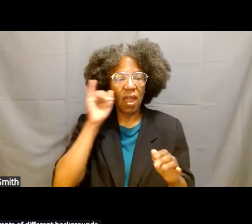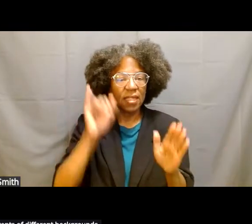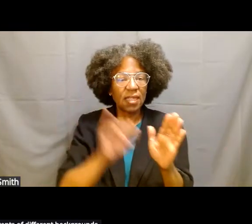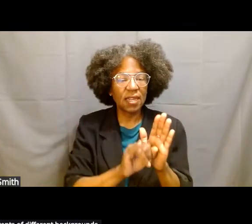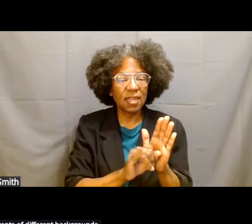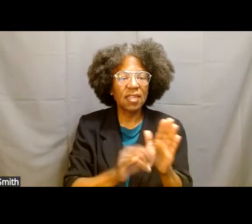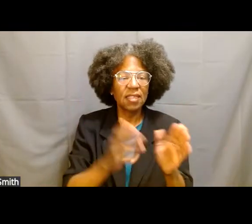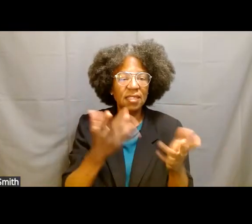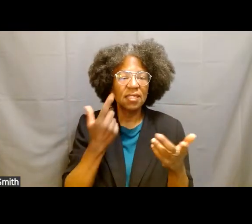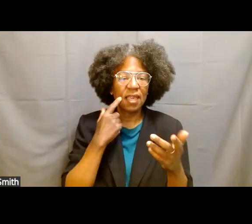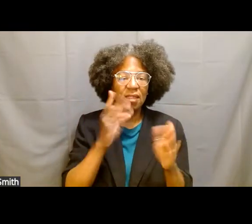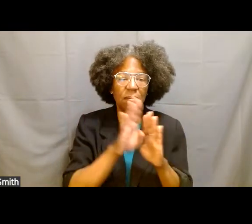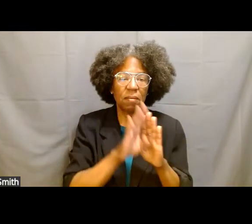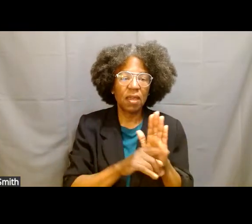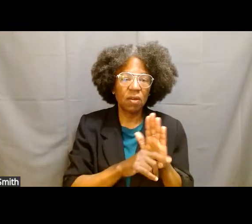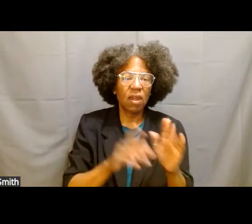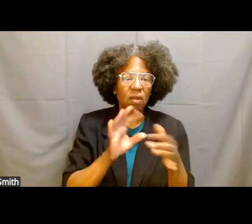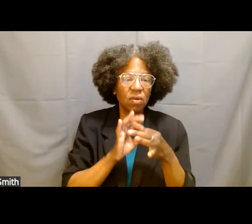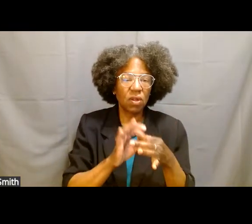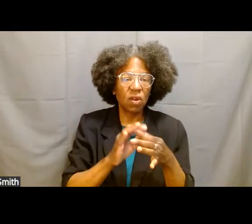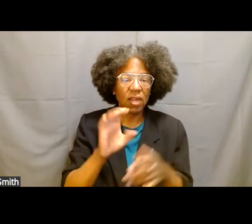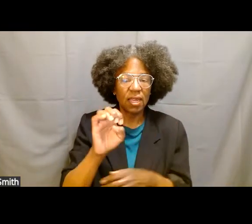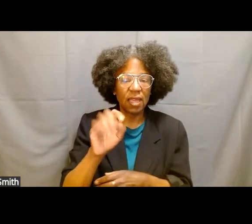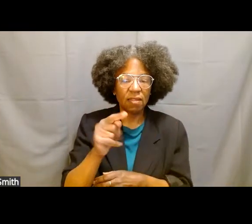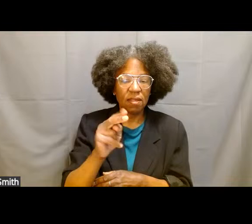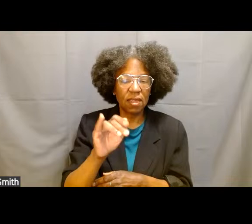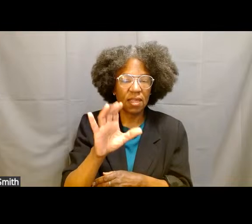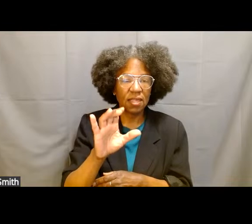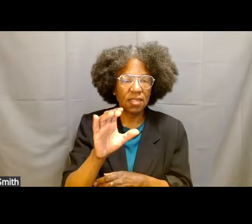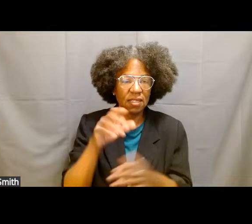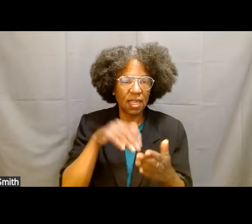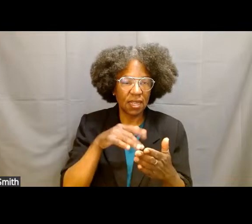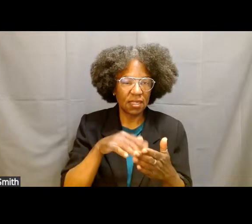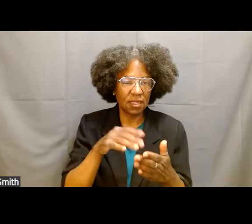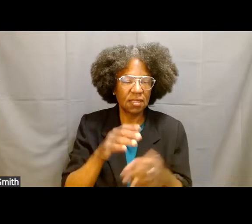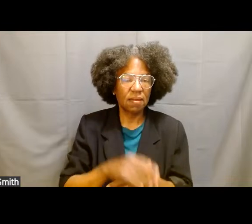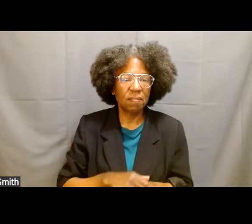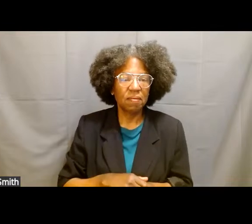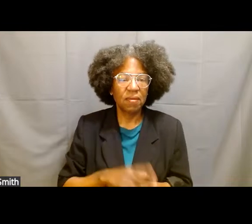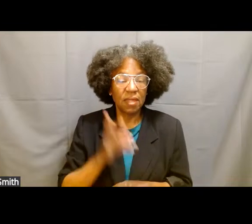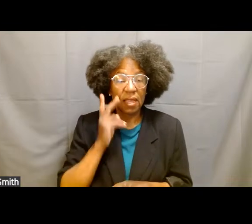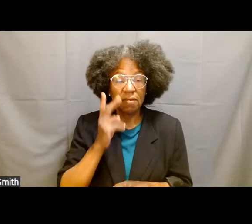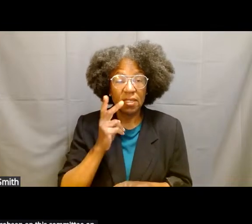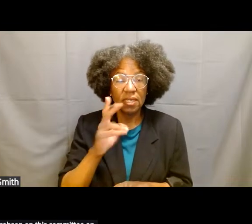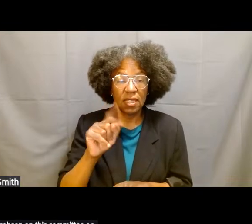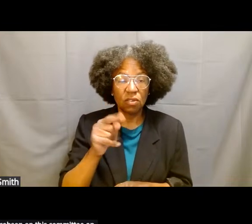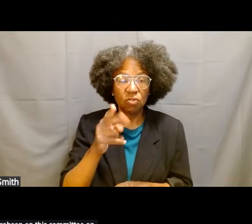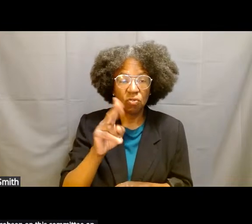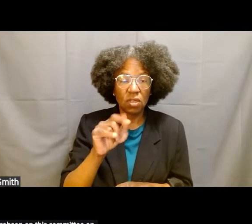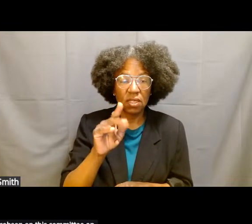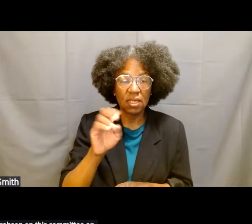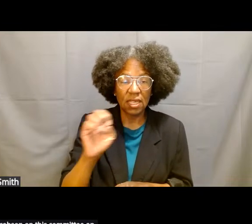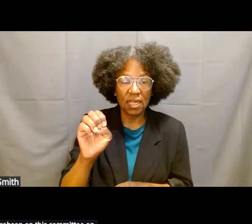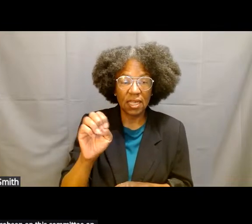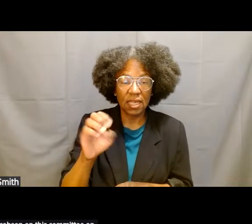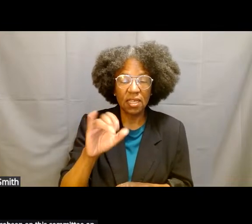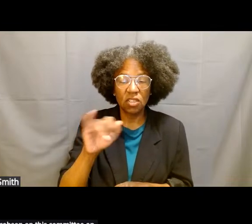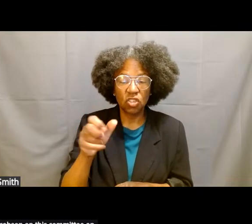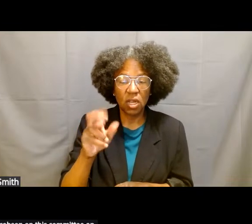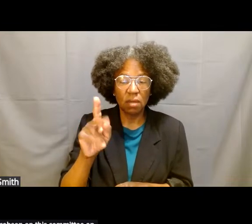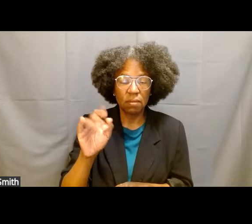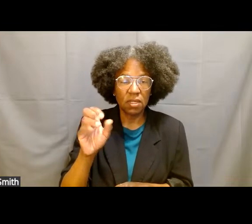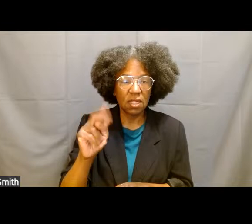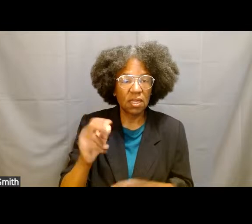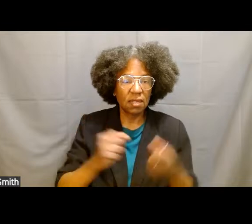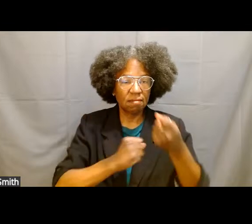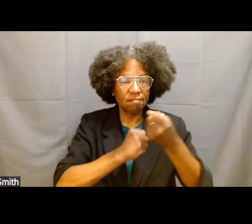studies curriculum. I've seen Trustee Jacobson on this committee on multiple occasions advocating for diversity